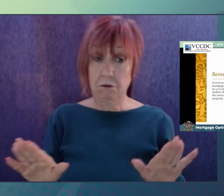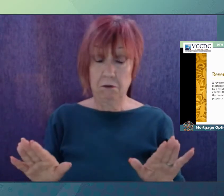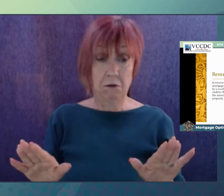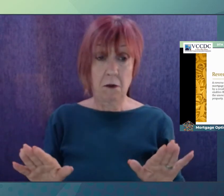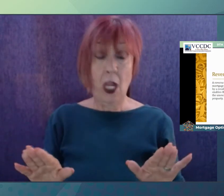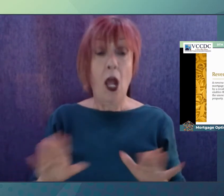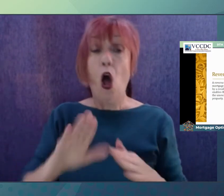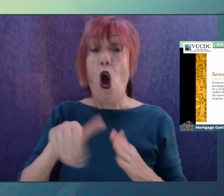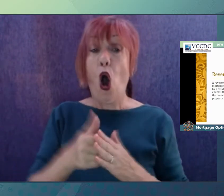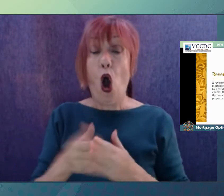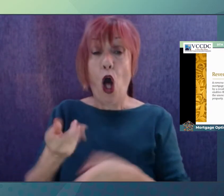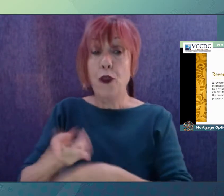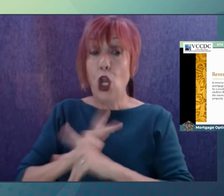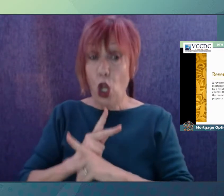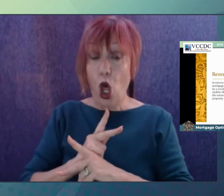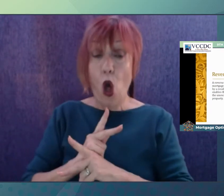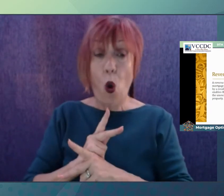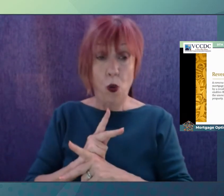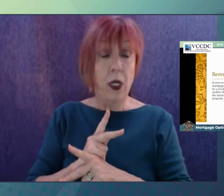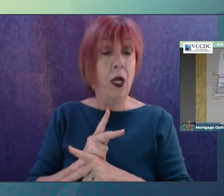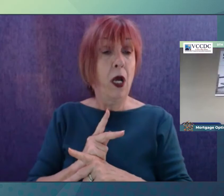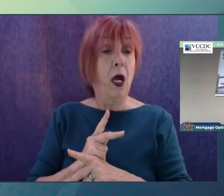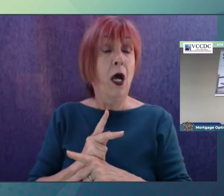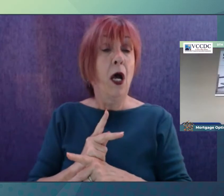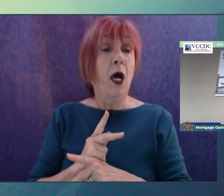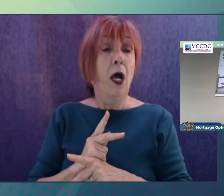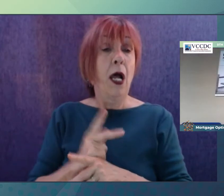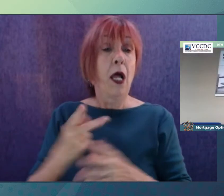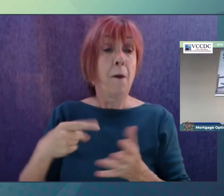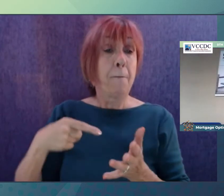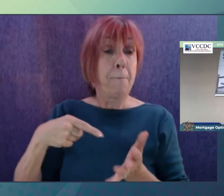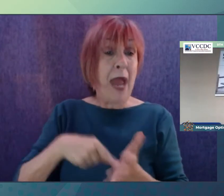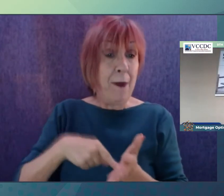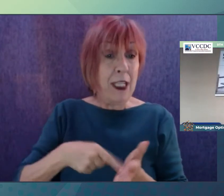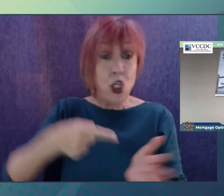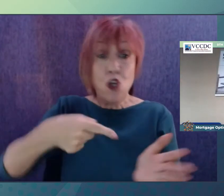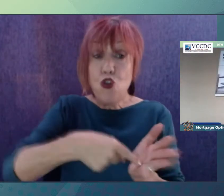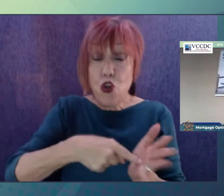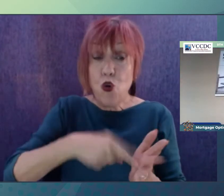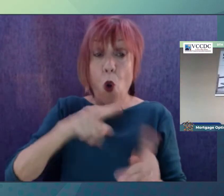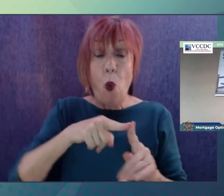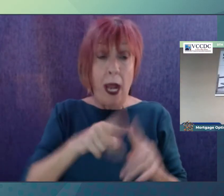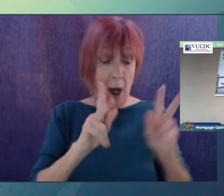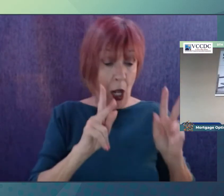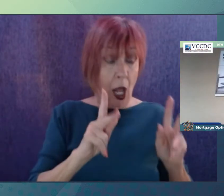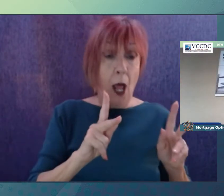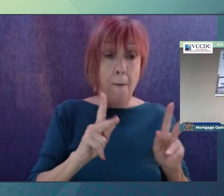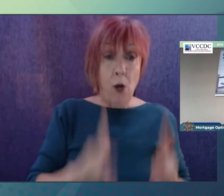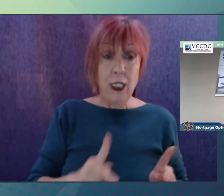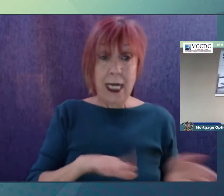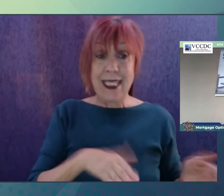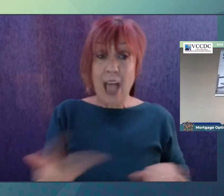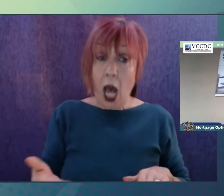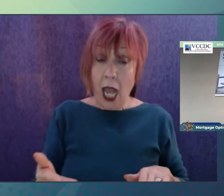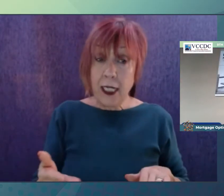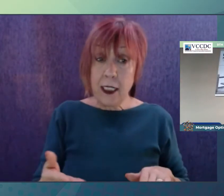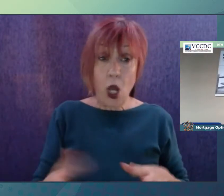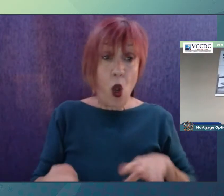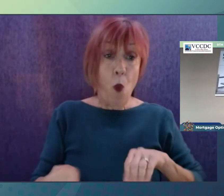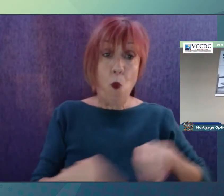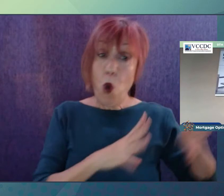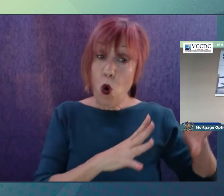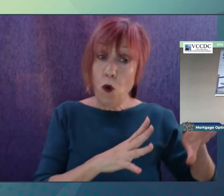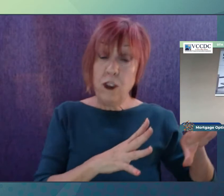loan balance becomes due and payable when the borrower dies, moves out permanently, or sells the home. Federal regulations